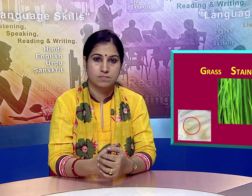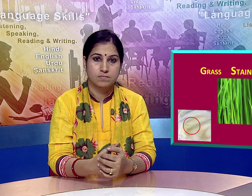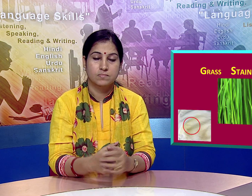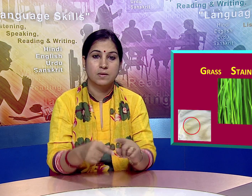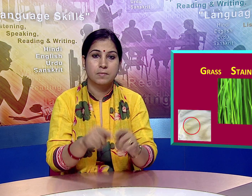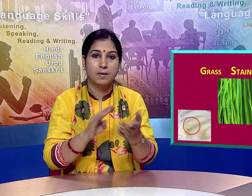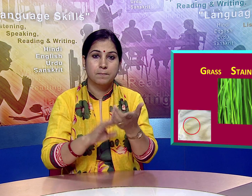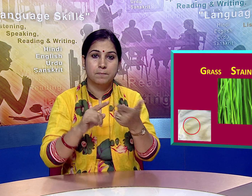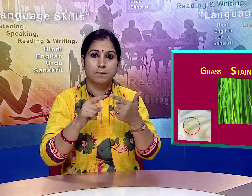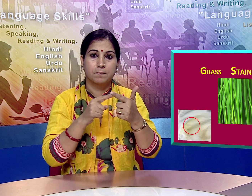with methylated spirit.